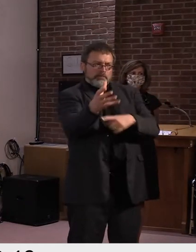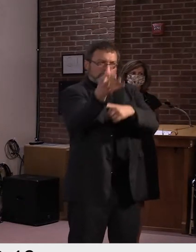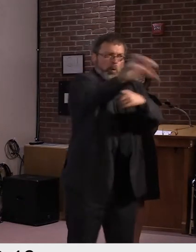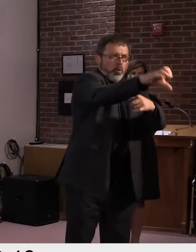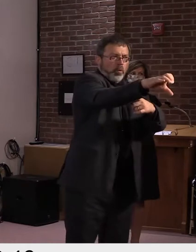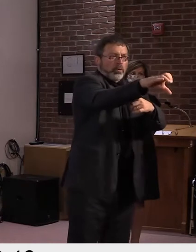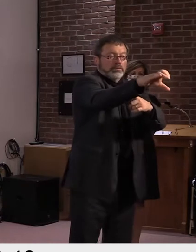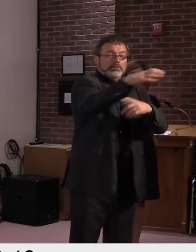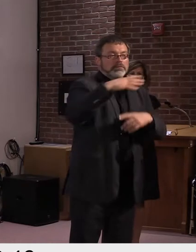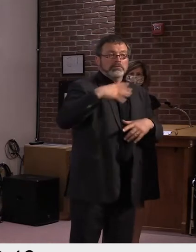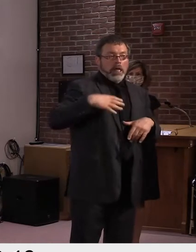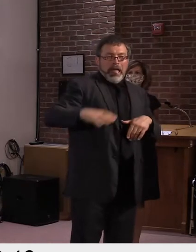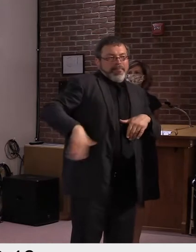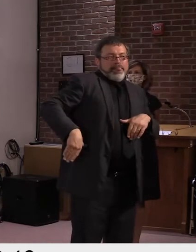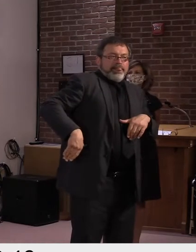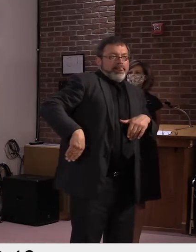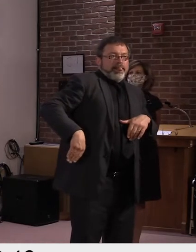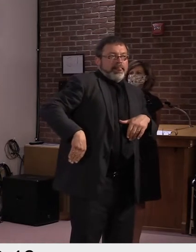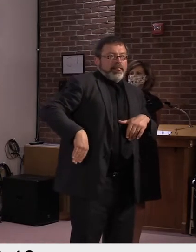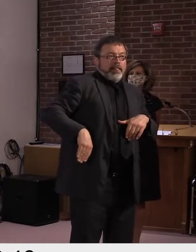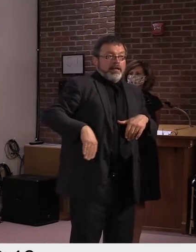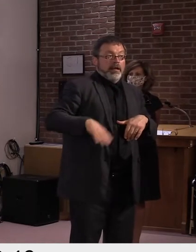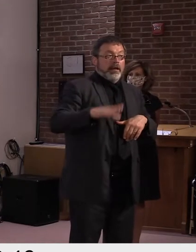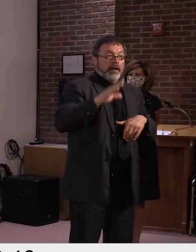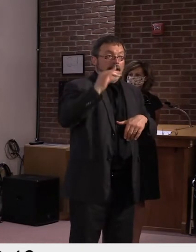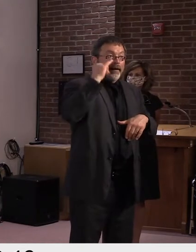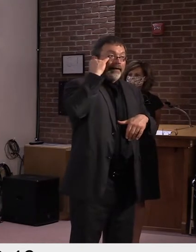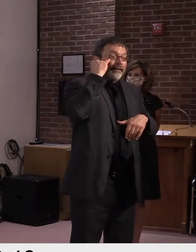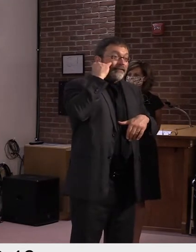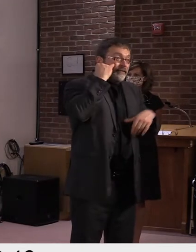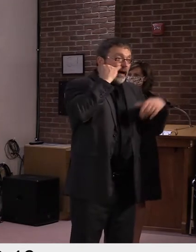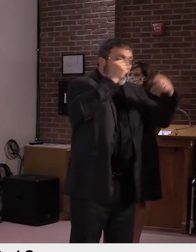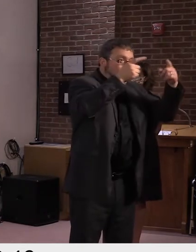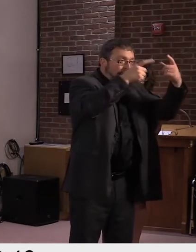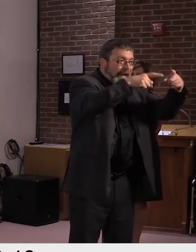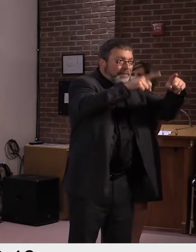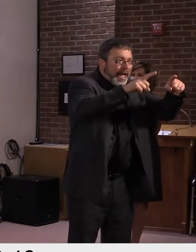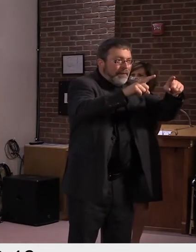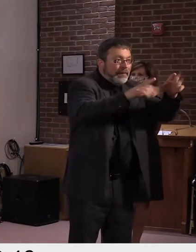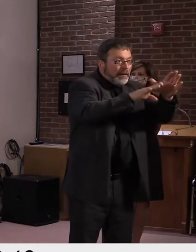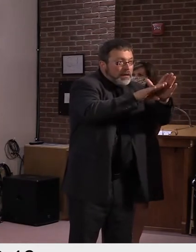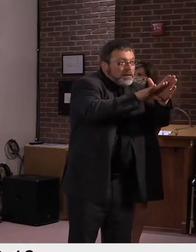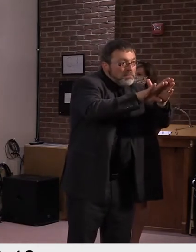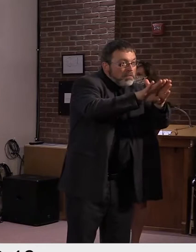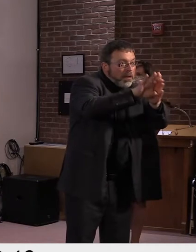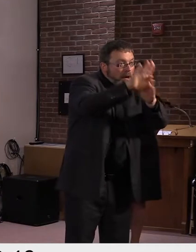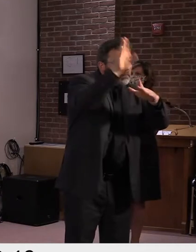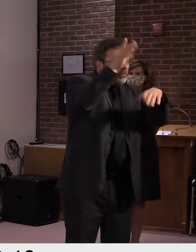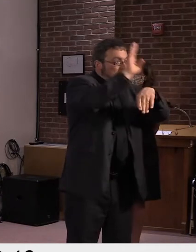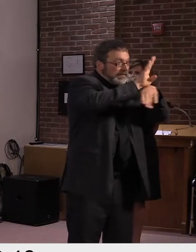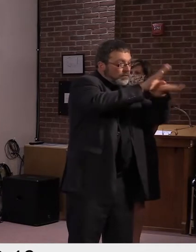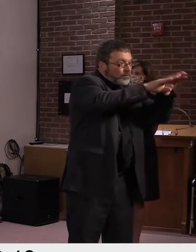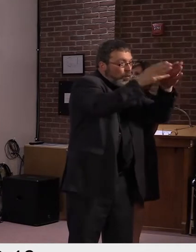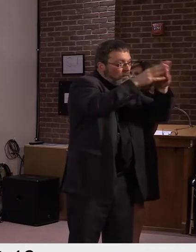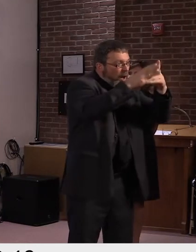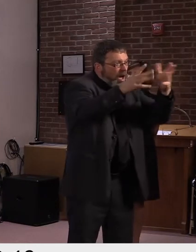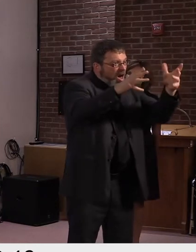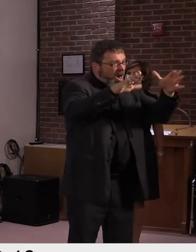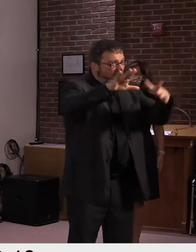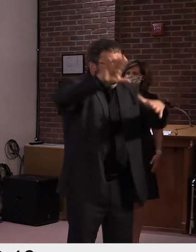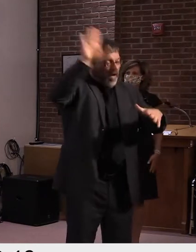spigot a bit more for some of the retail locations, we'll do so. I do want to remind folks that we have